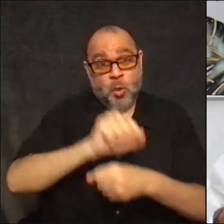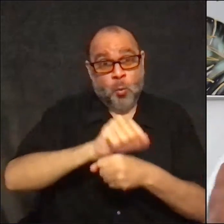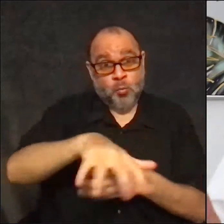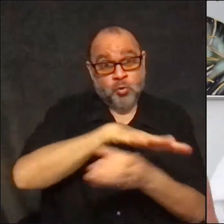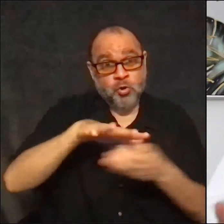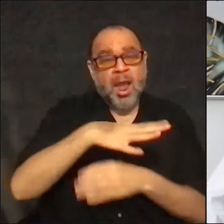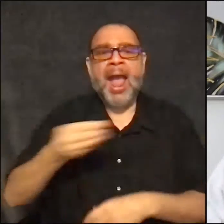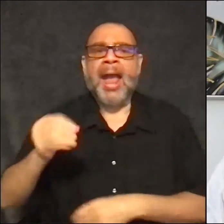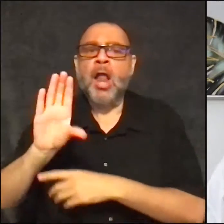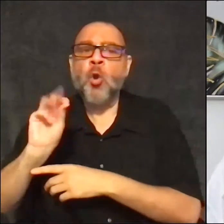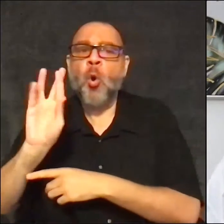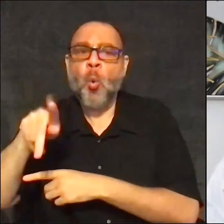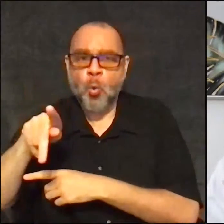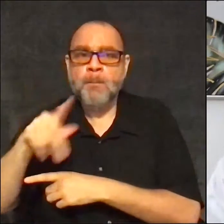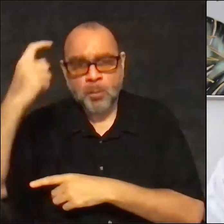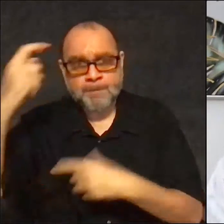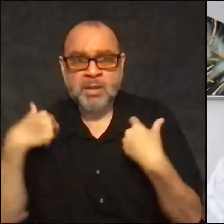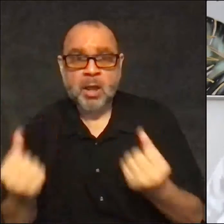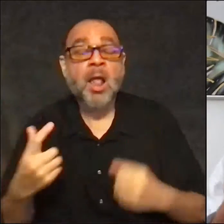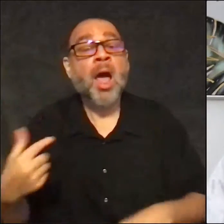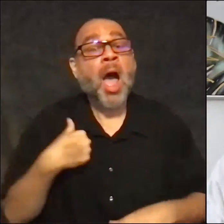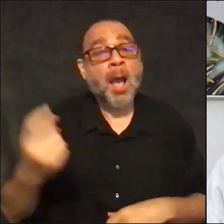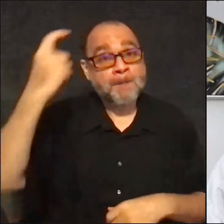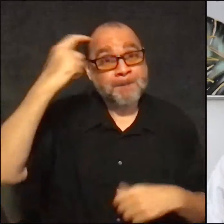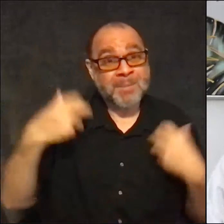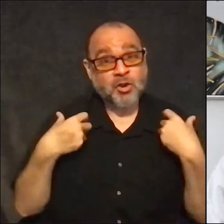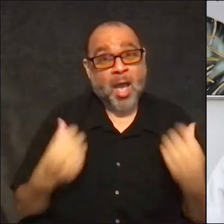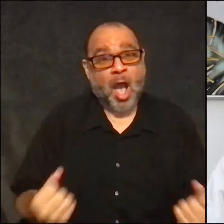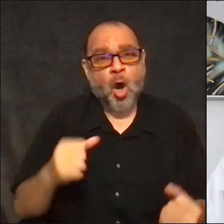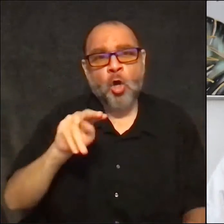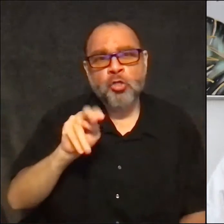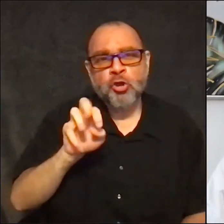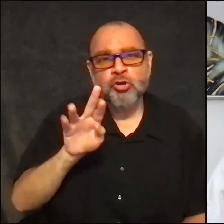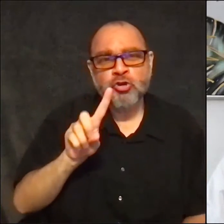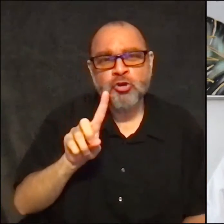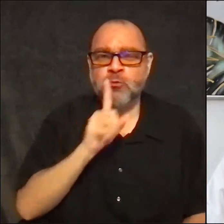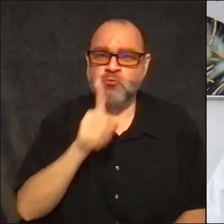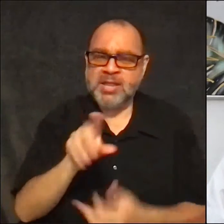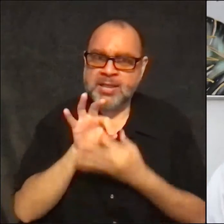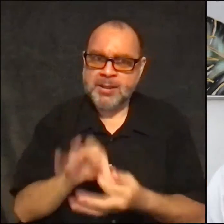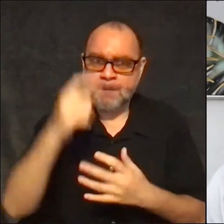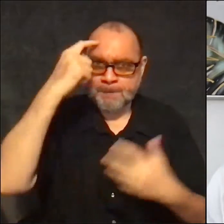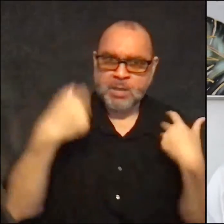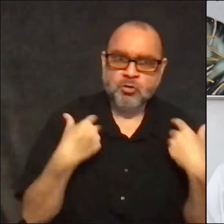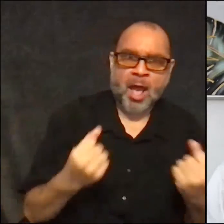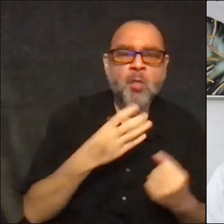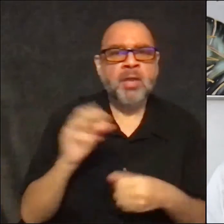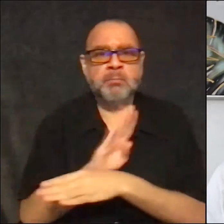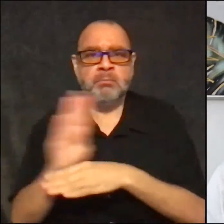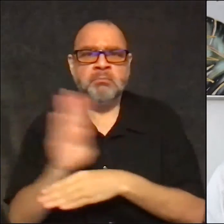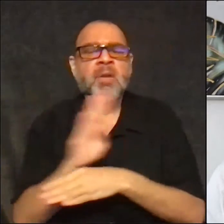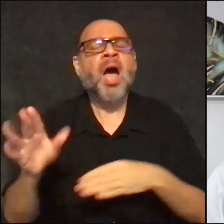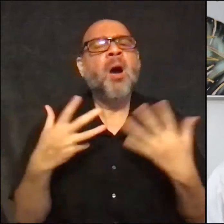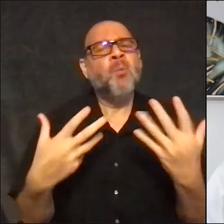I am a mental health nerd, especially when it comes to mental health in business. So I just want you to know some of the major players and what's